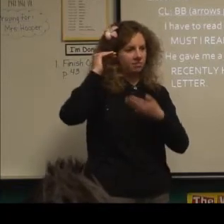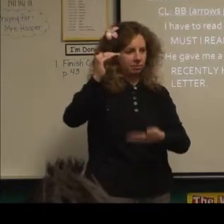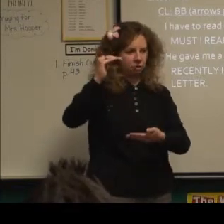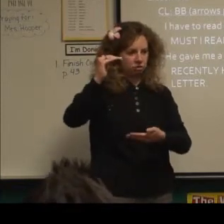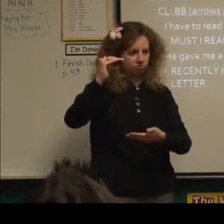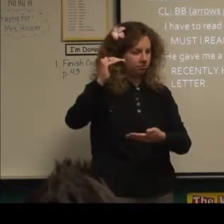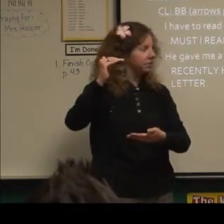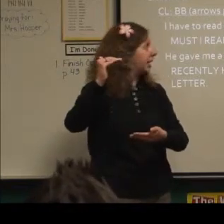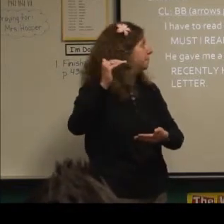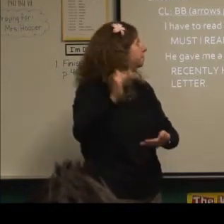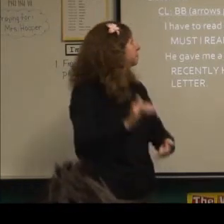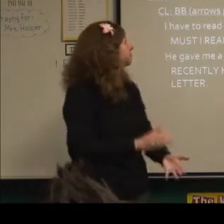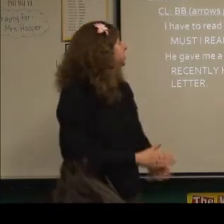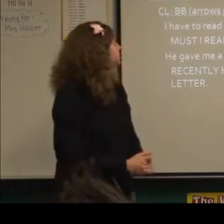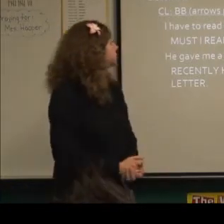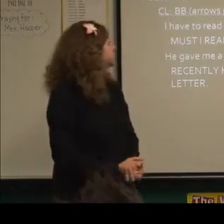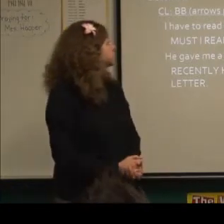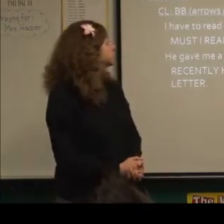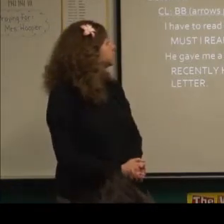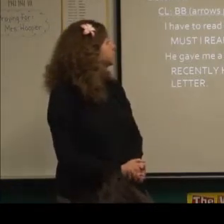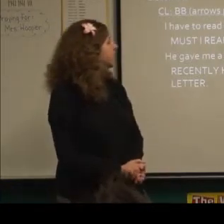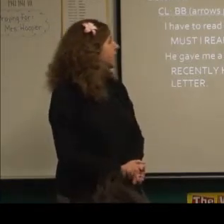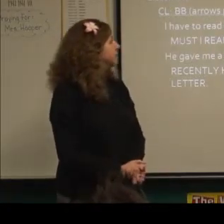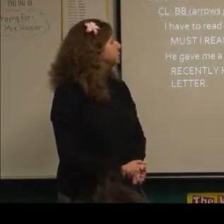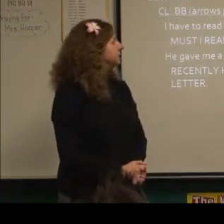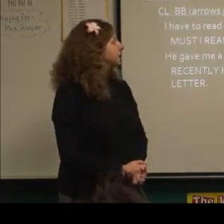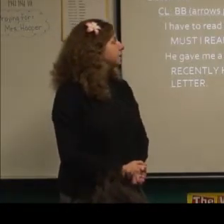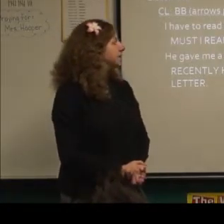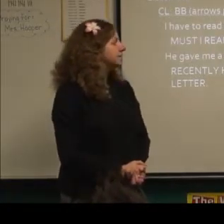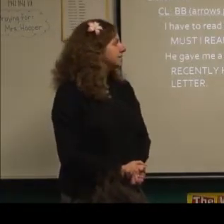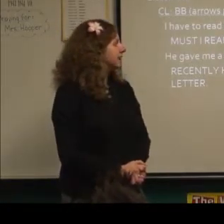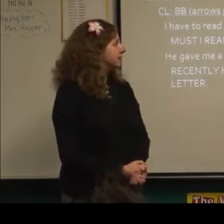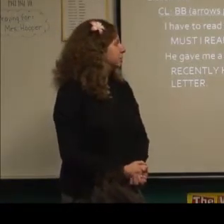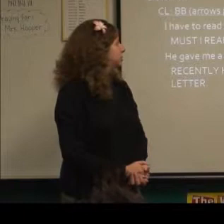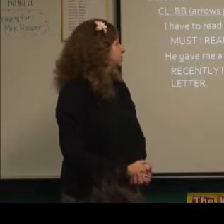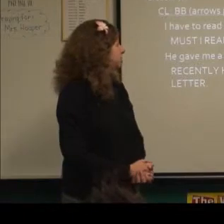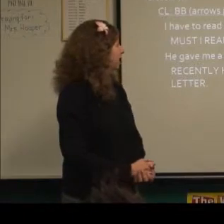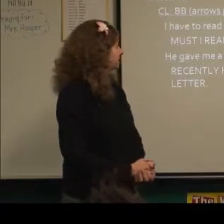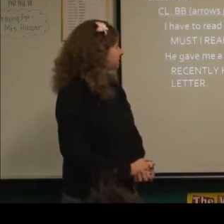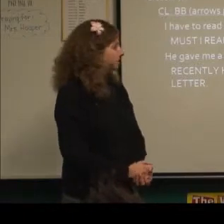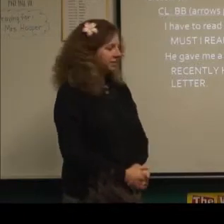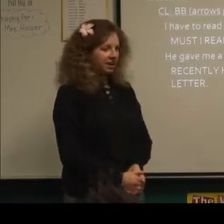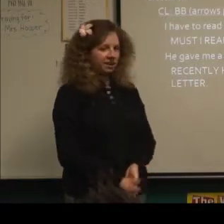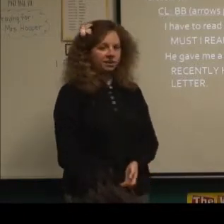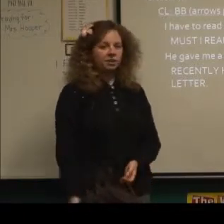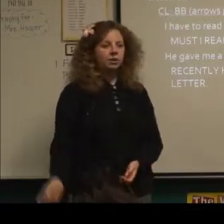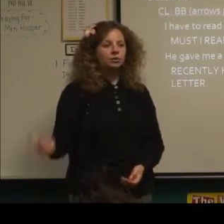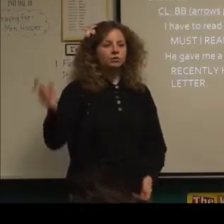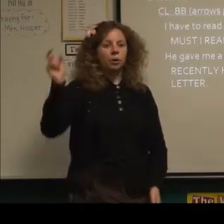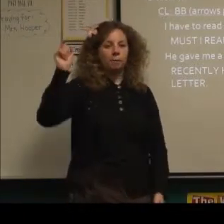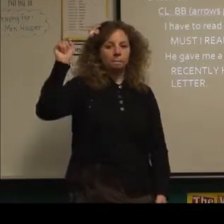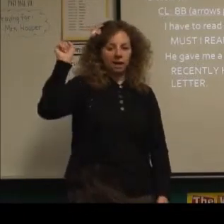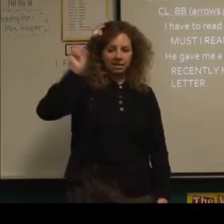that much, okay? So this one says, I have to read a big stack of books for class, okay? So